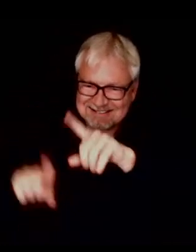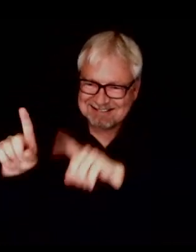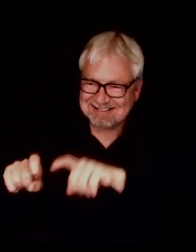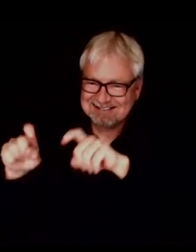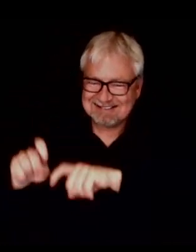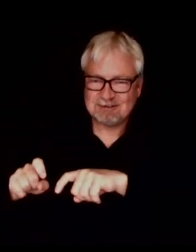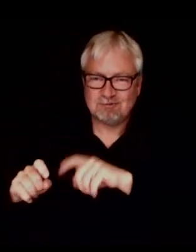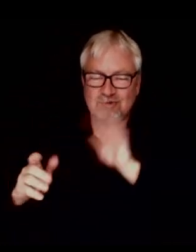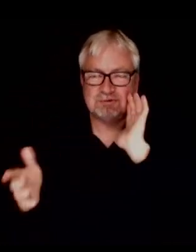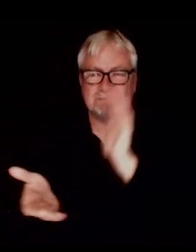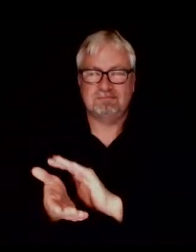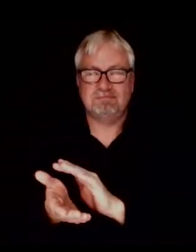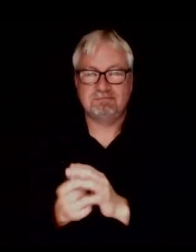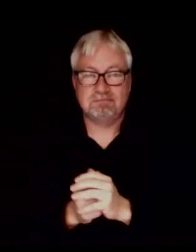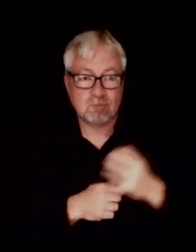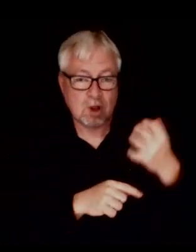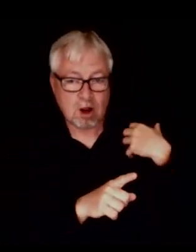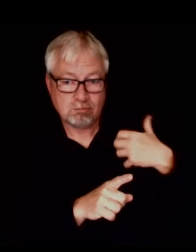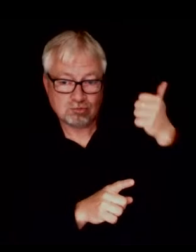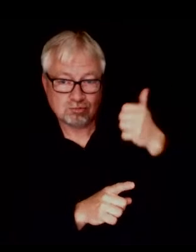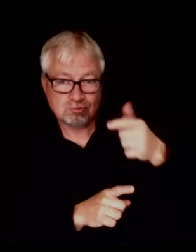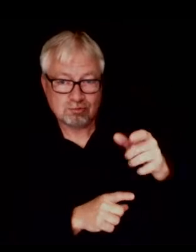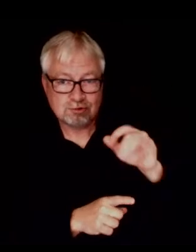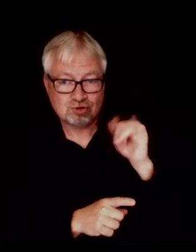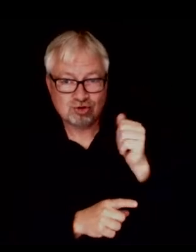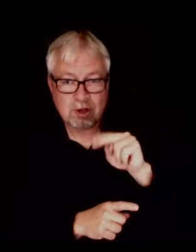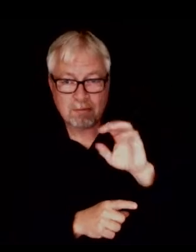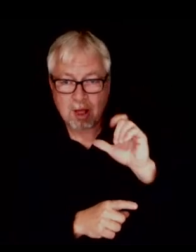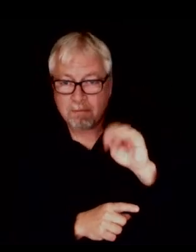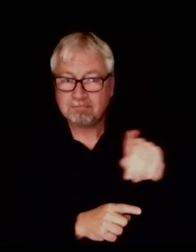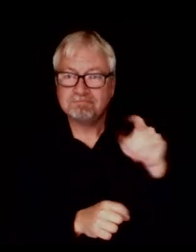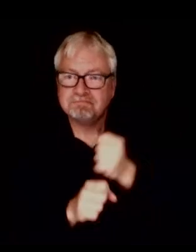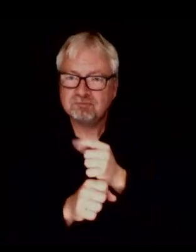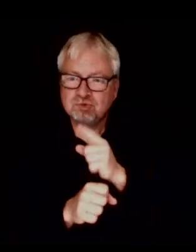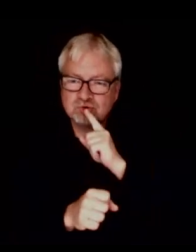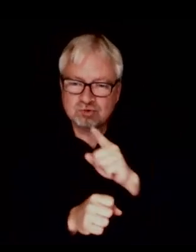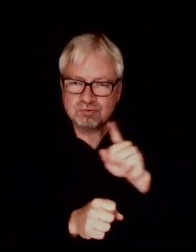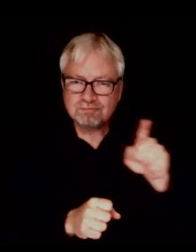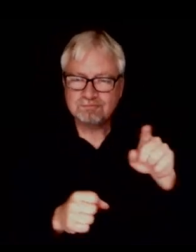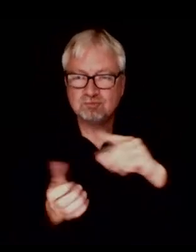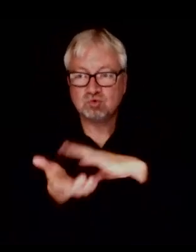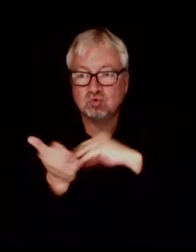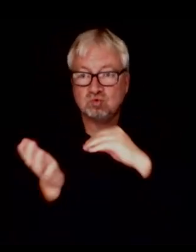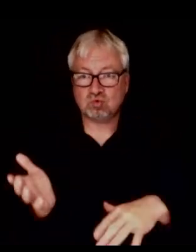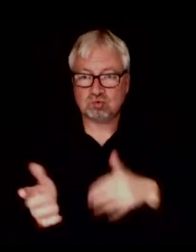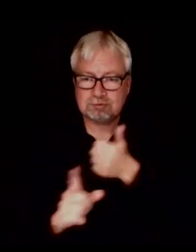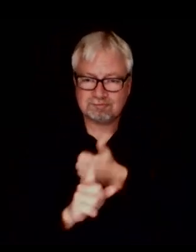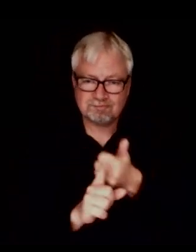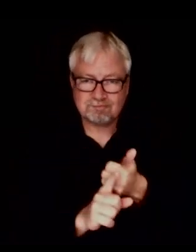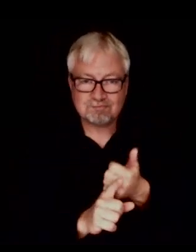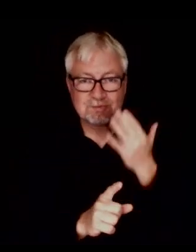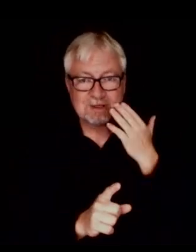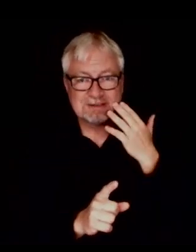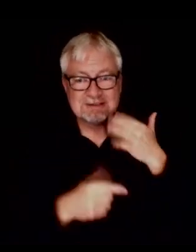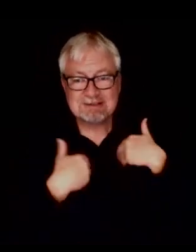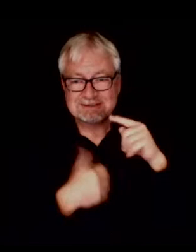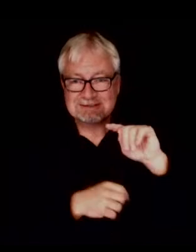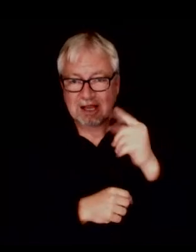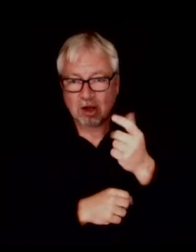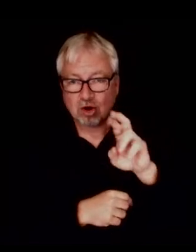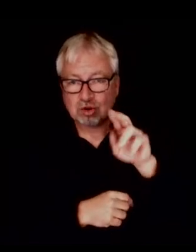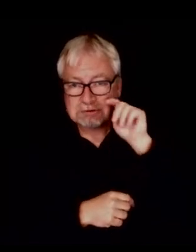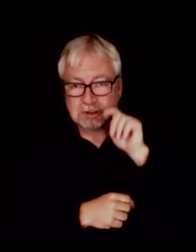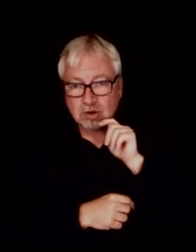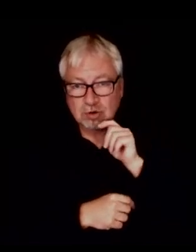about making sure that we are having our students that are between the ages of 16 and 18-year-olds vaccinated and the availability of